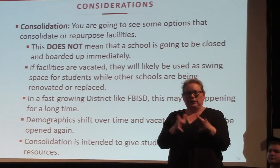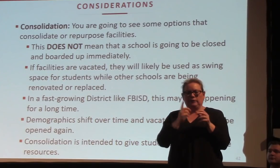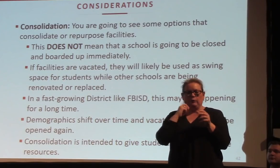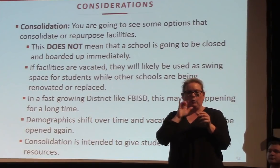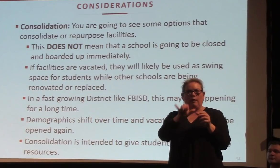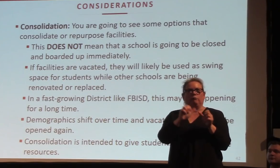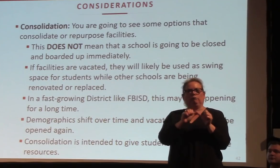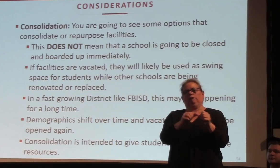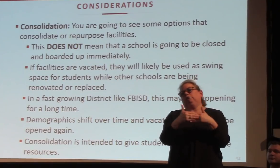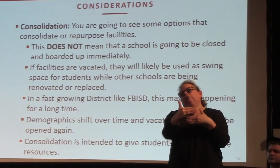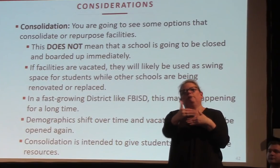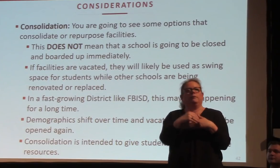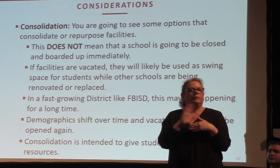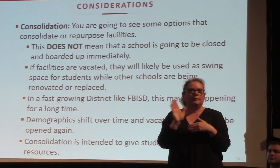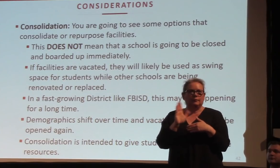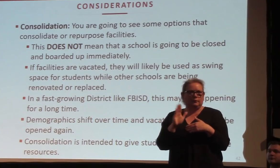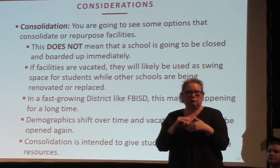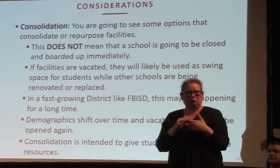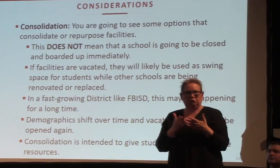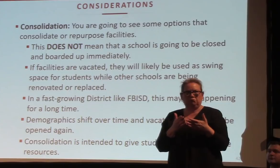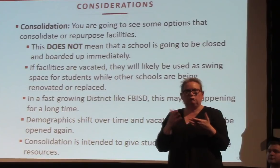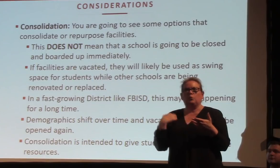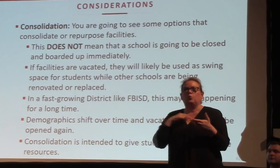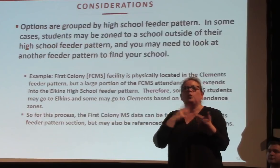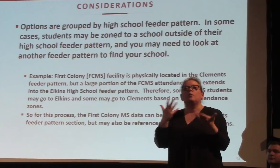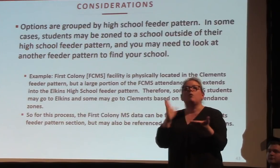so that students can have access to more resources.